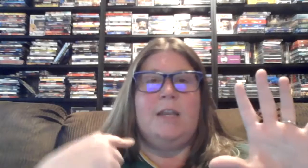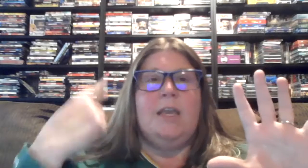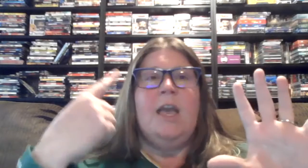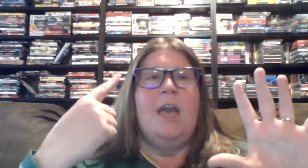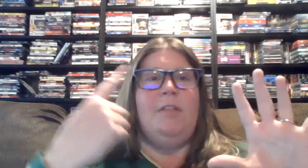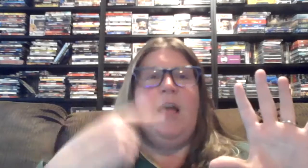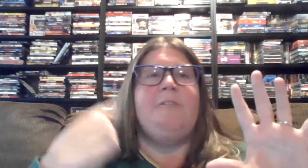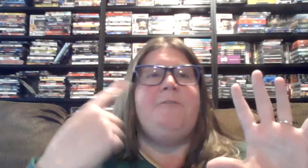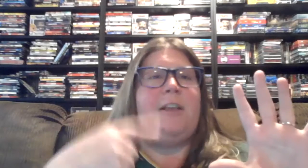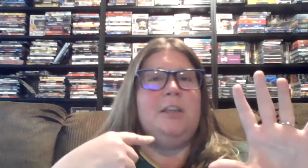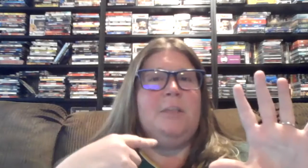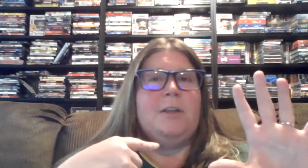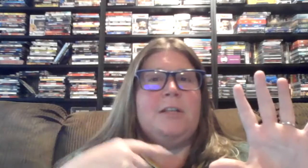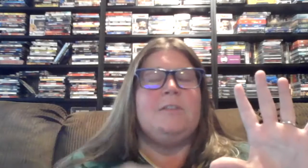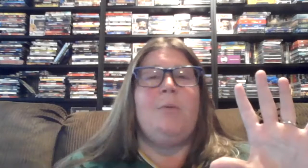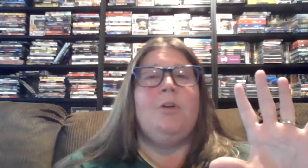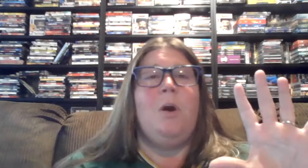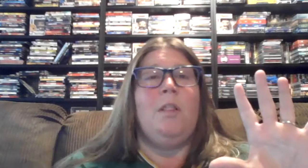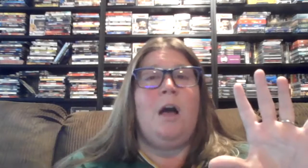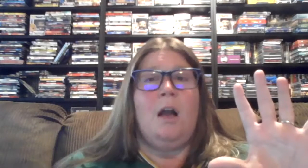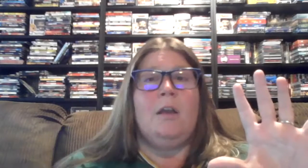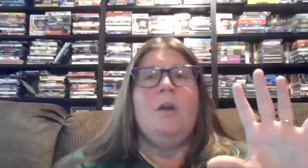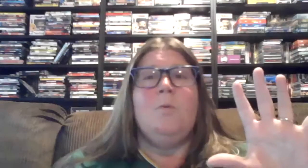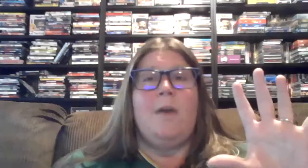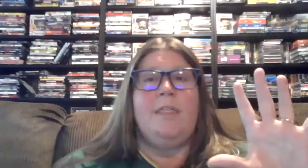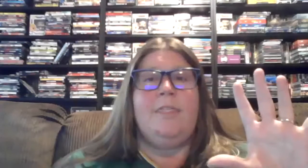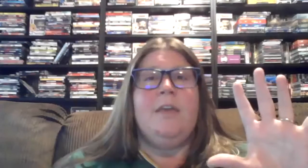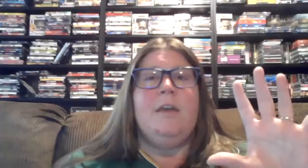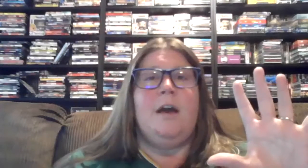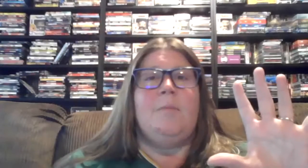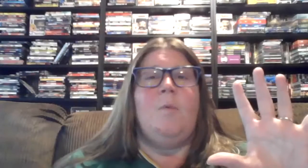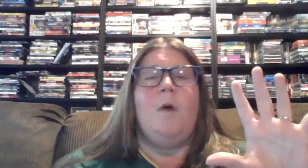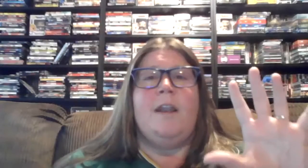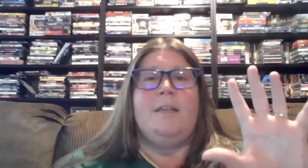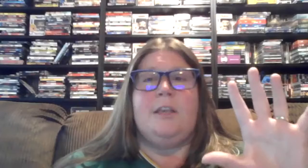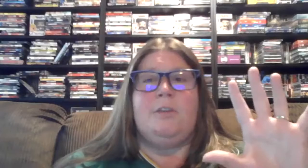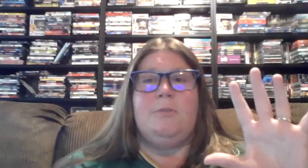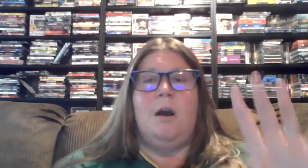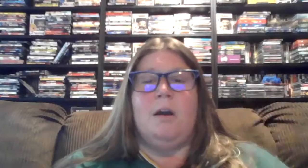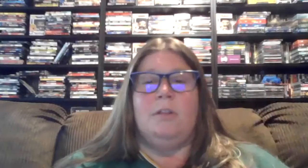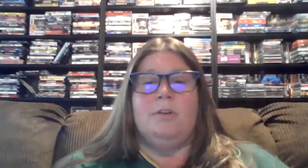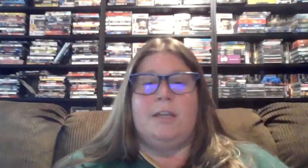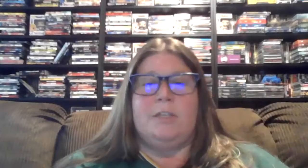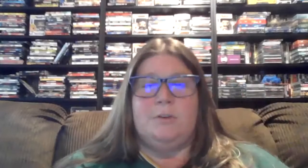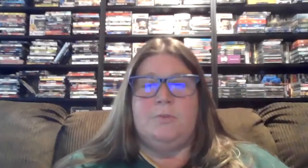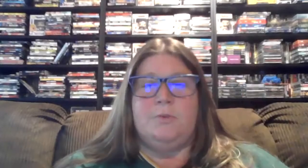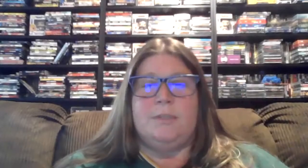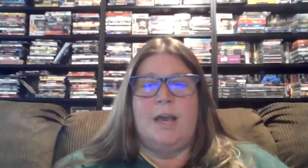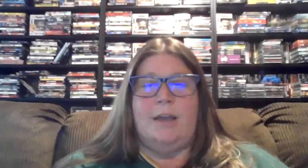signing have a lot of facial expressions that will go along with what it is that you are learning to sign or